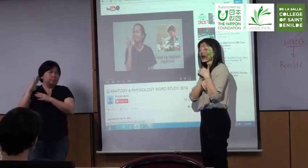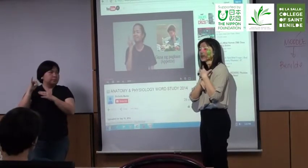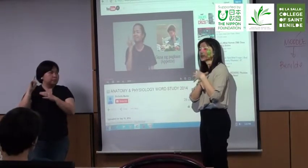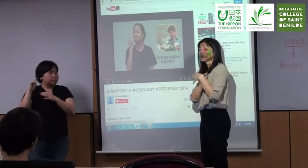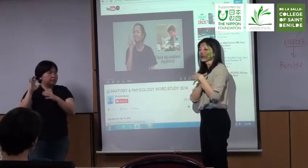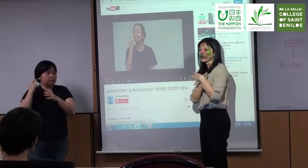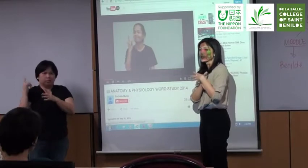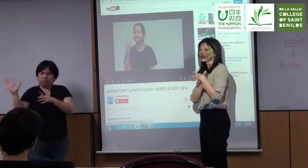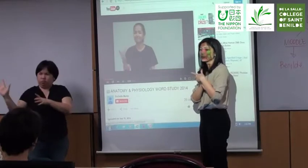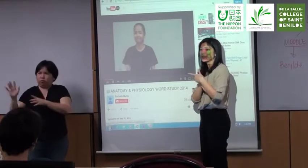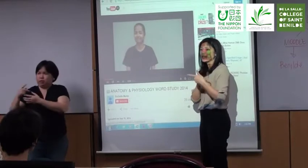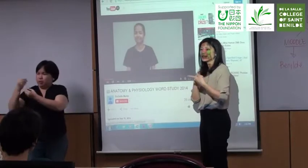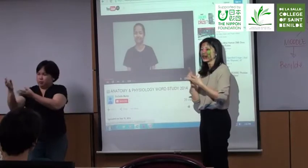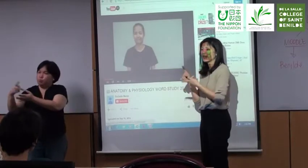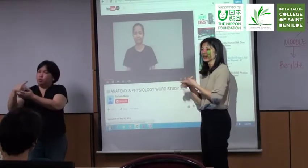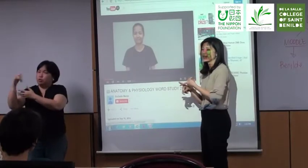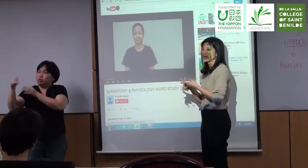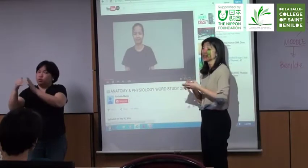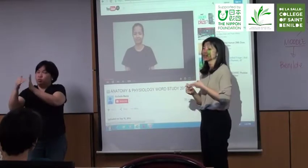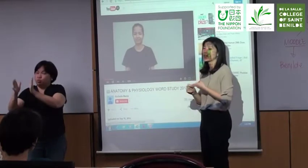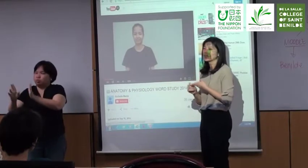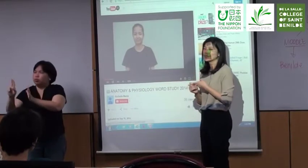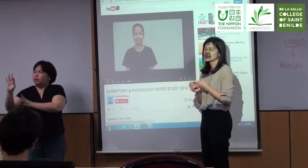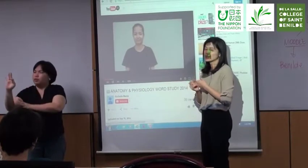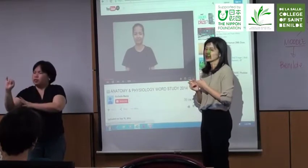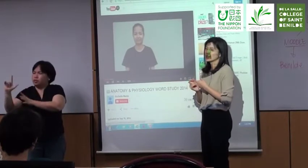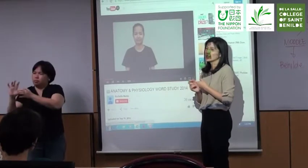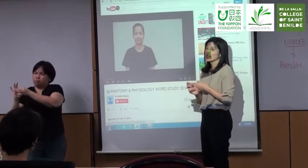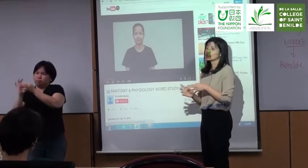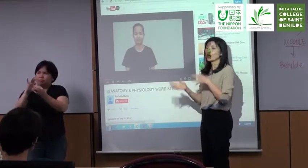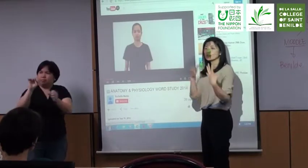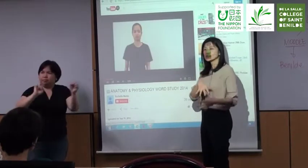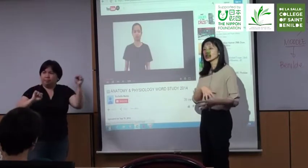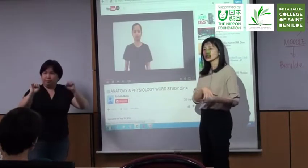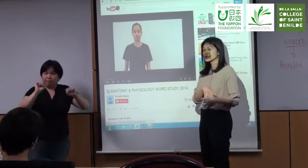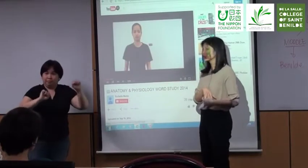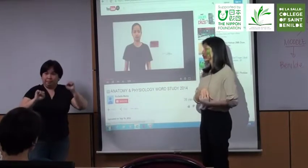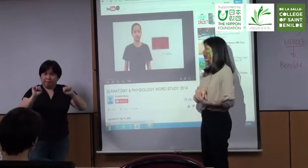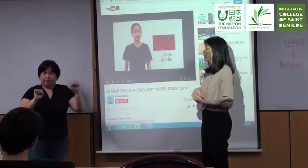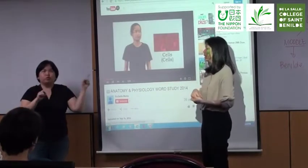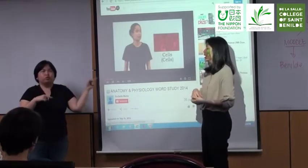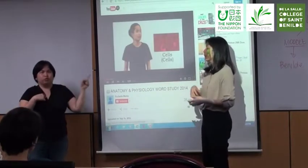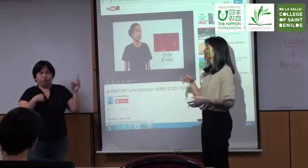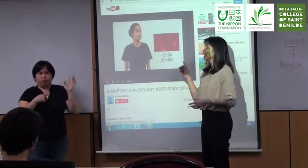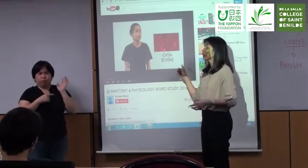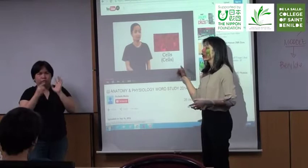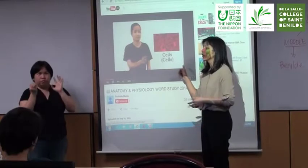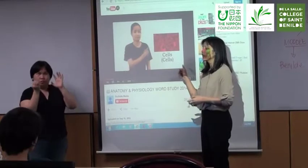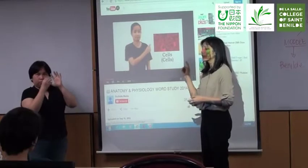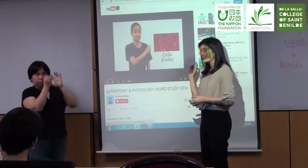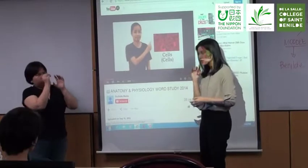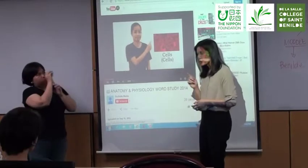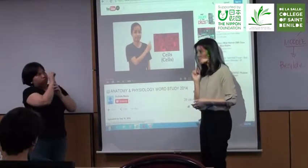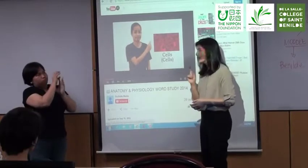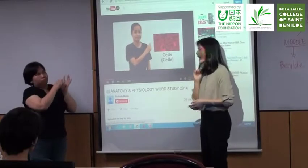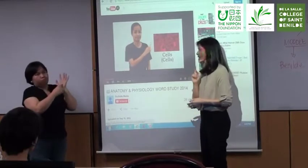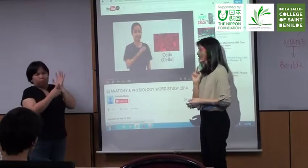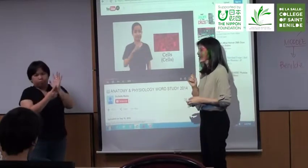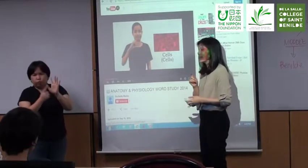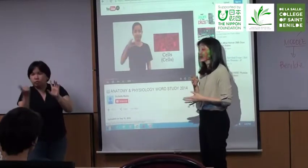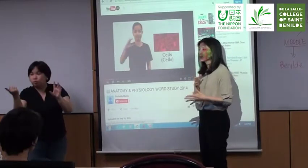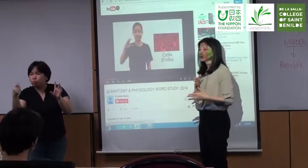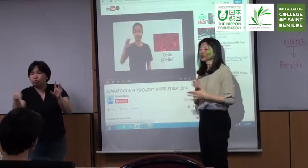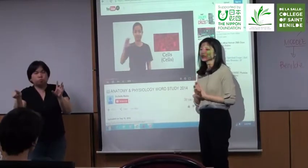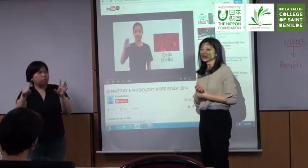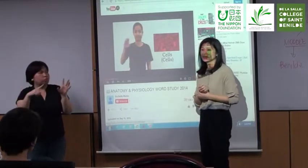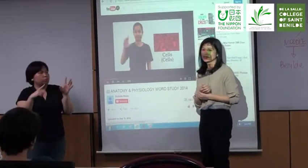The collaborative project that we did, FS7 Science. And so I'm using it this term. But they can only access